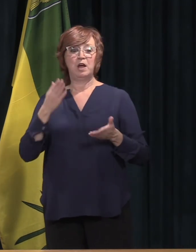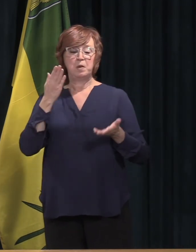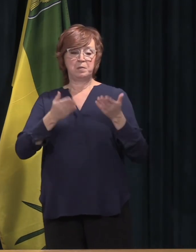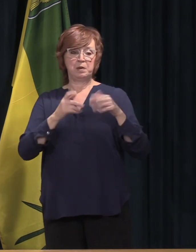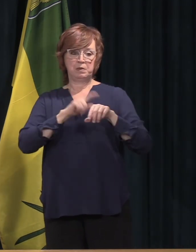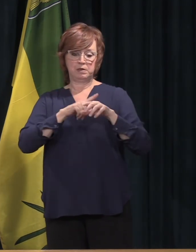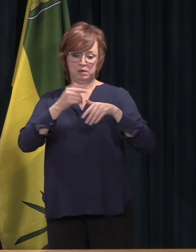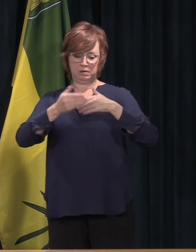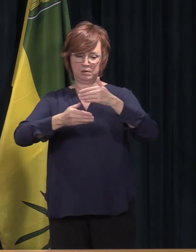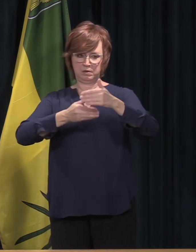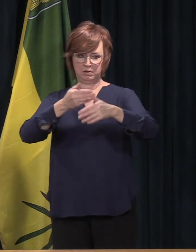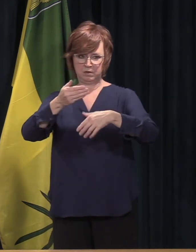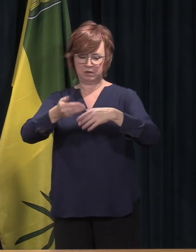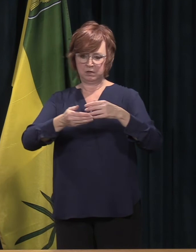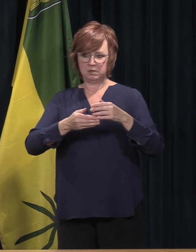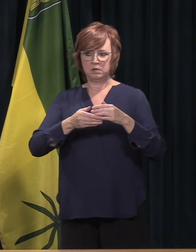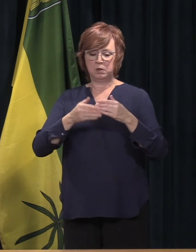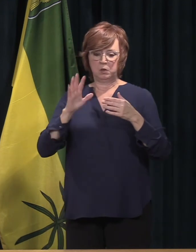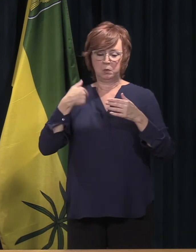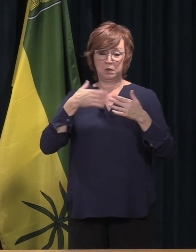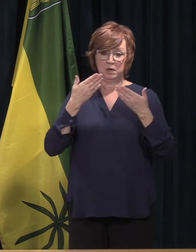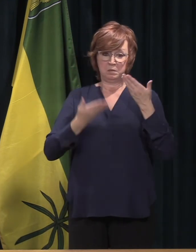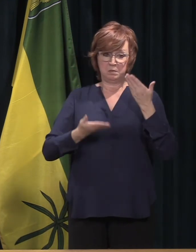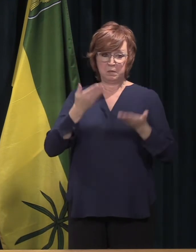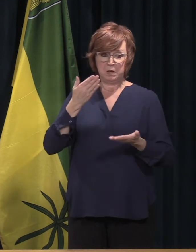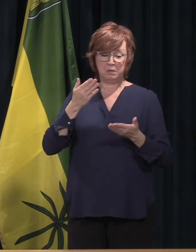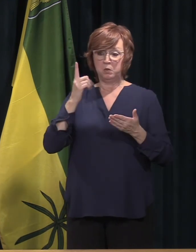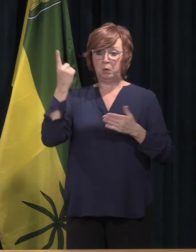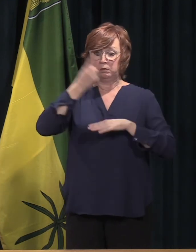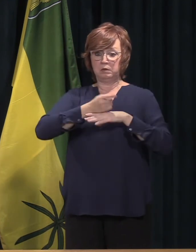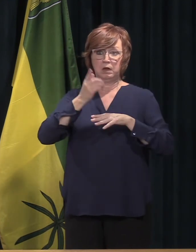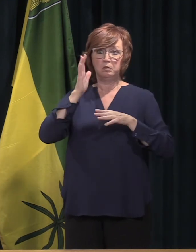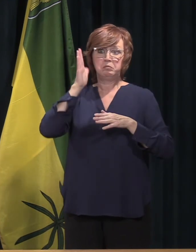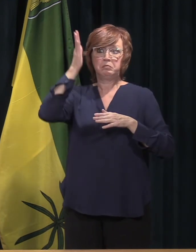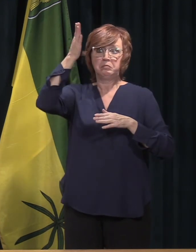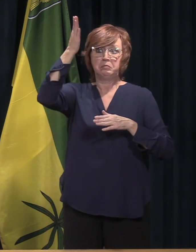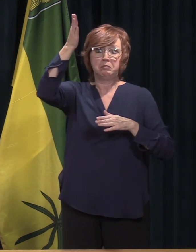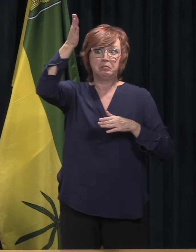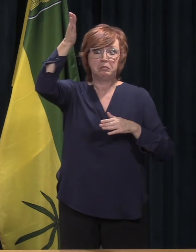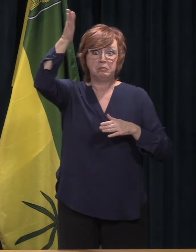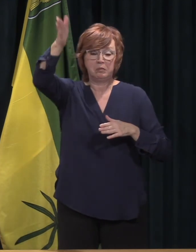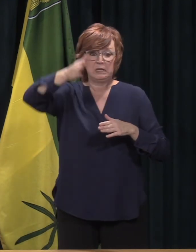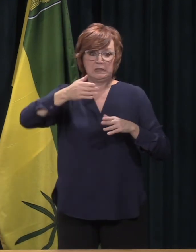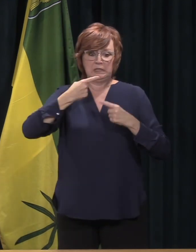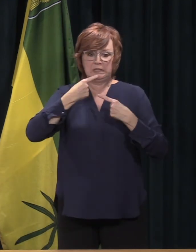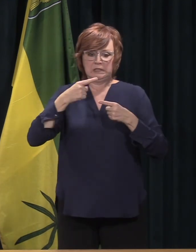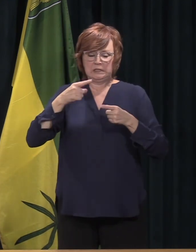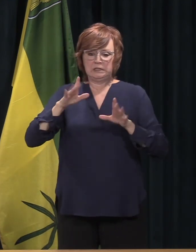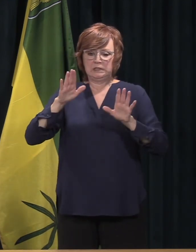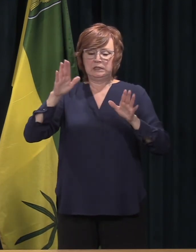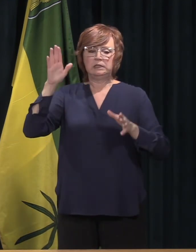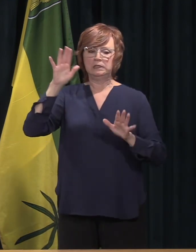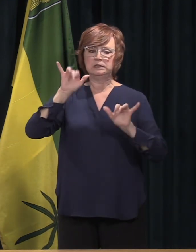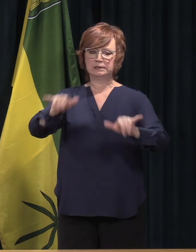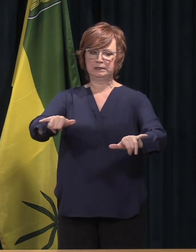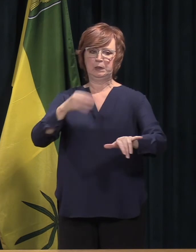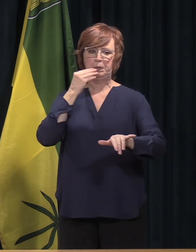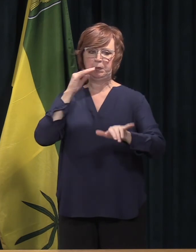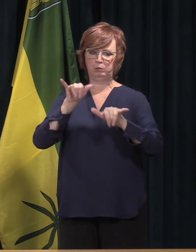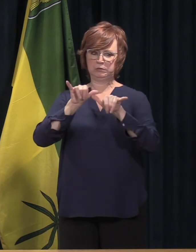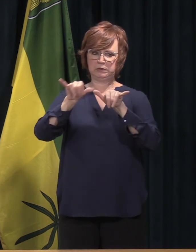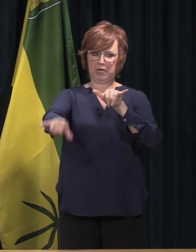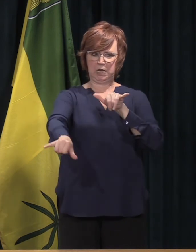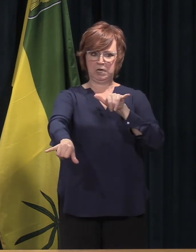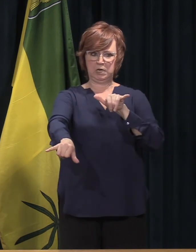work from home or stay at home because their business has slowed down, you still want people who have to work, can work, and whether then you